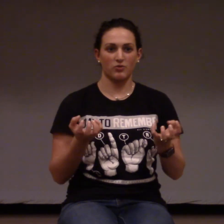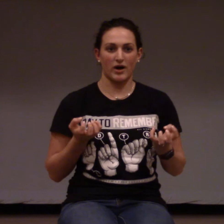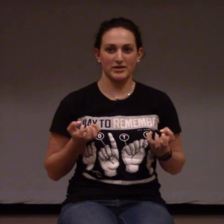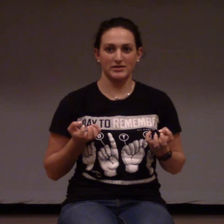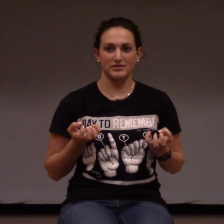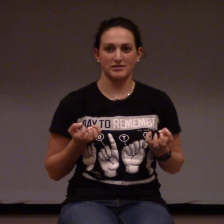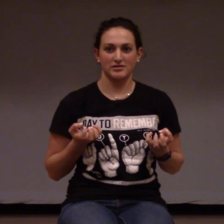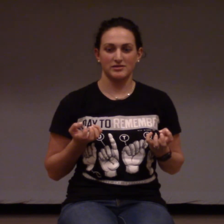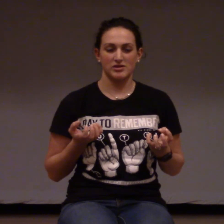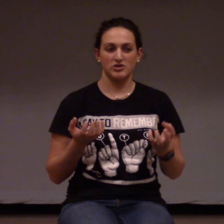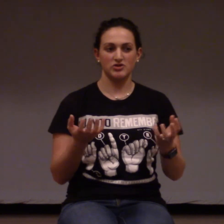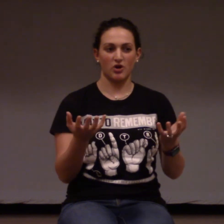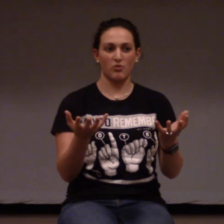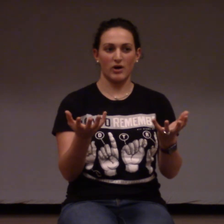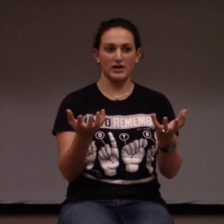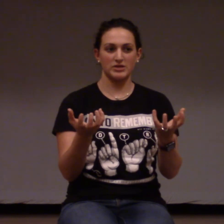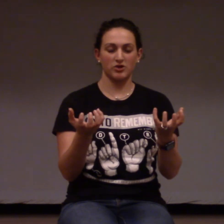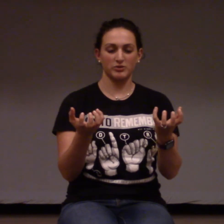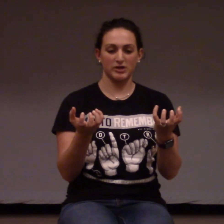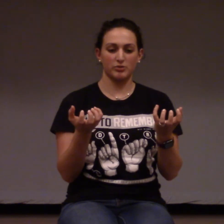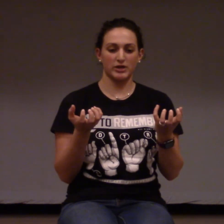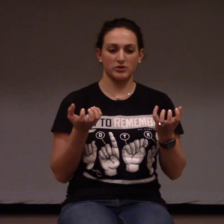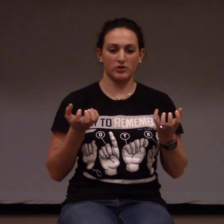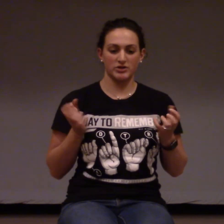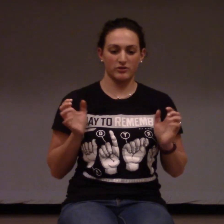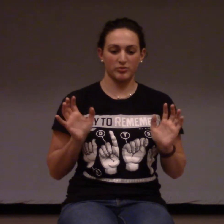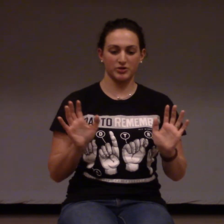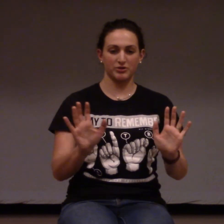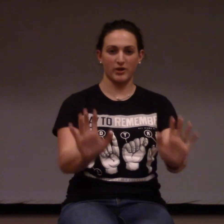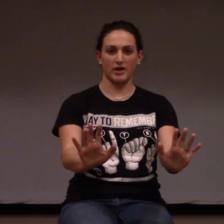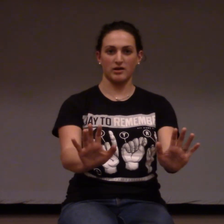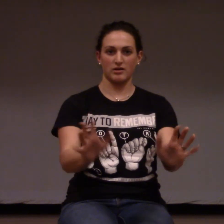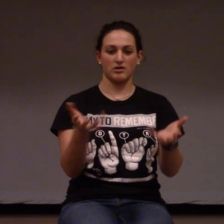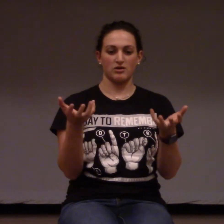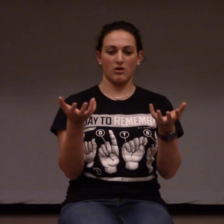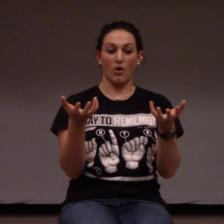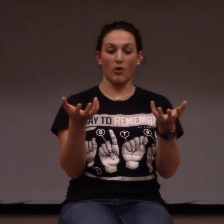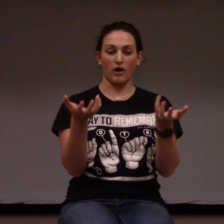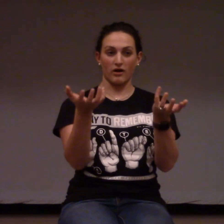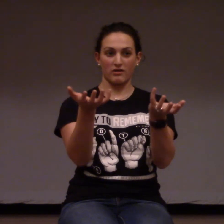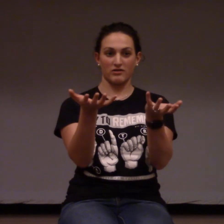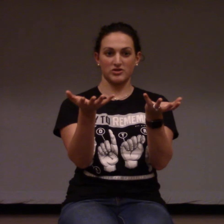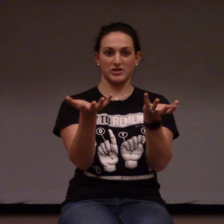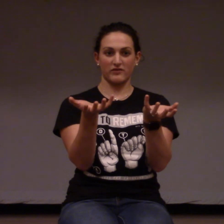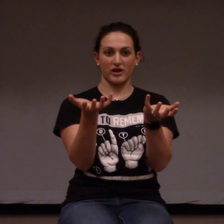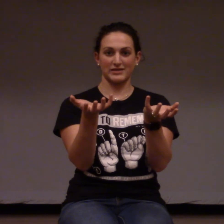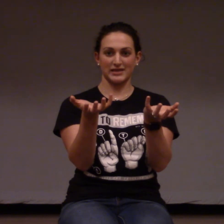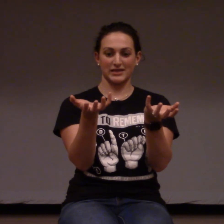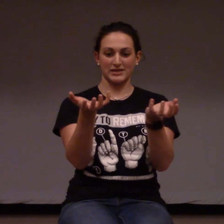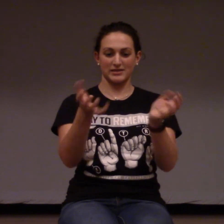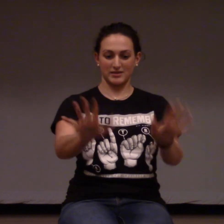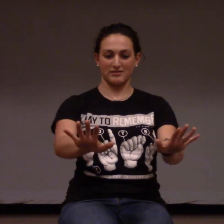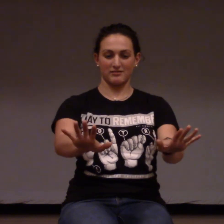Want. Don't want, you're almost going to bring it towards you, then push it away. Or just have your hands like this.